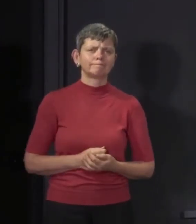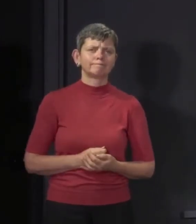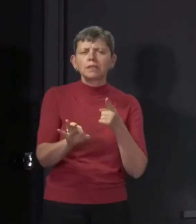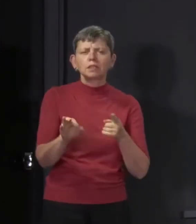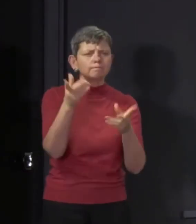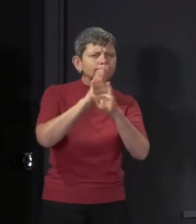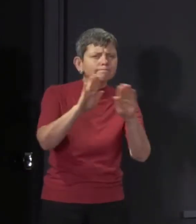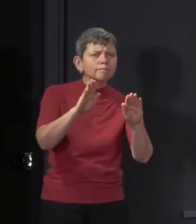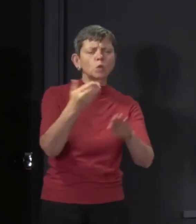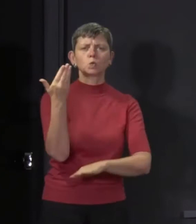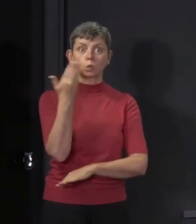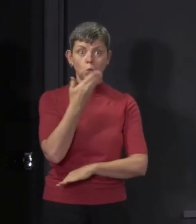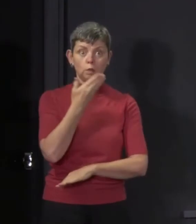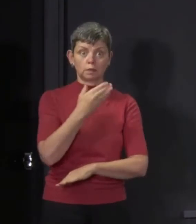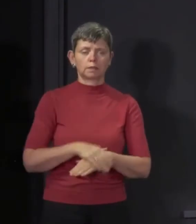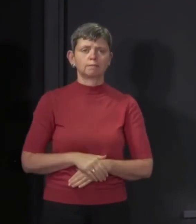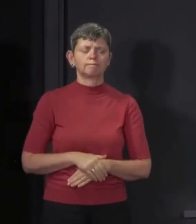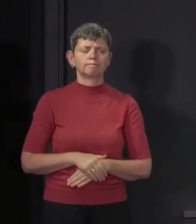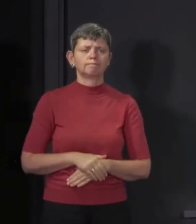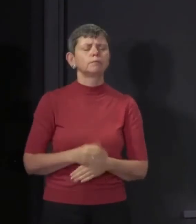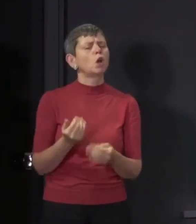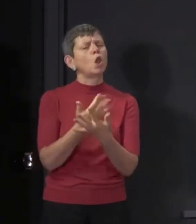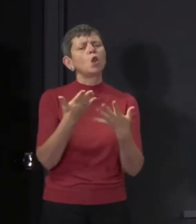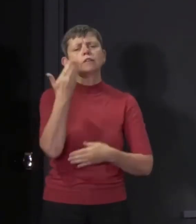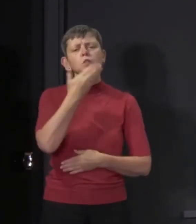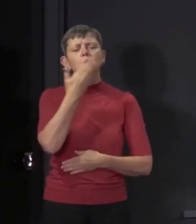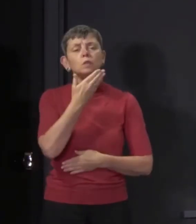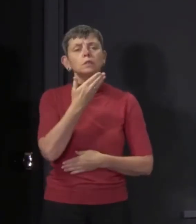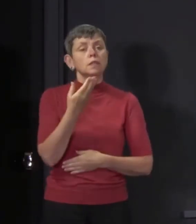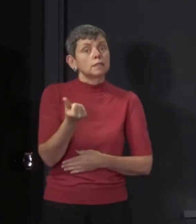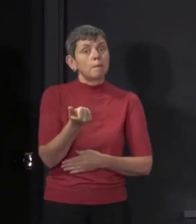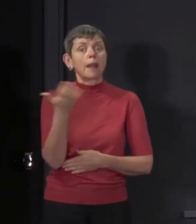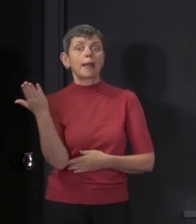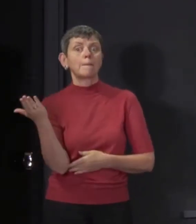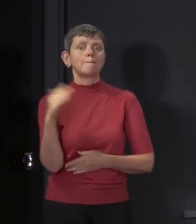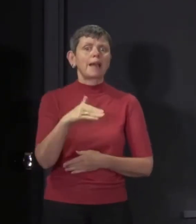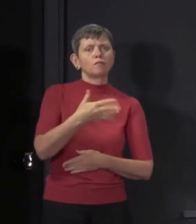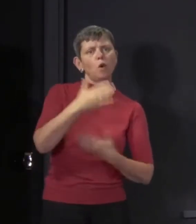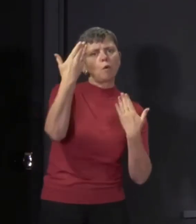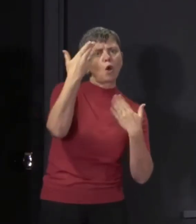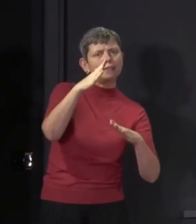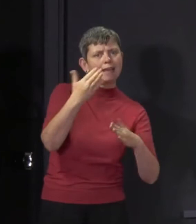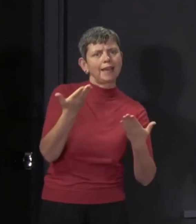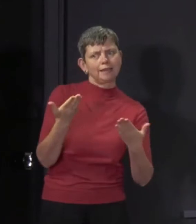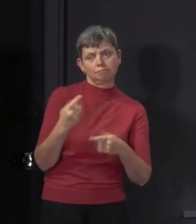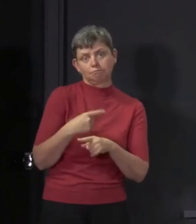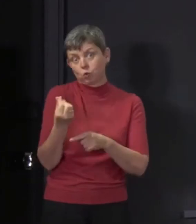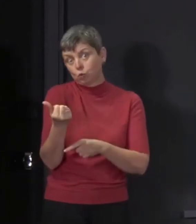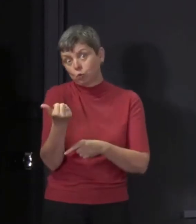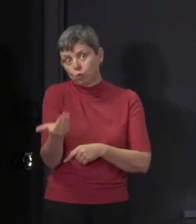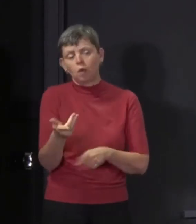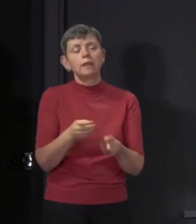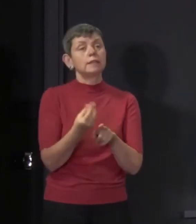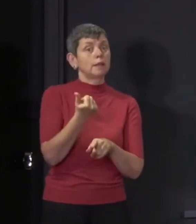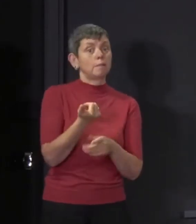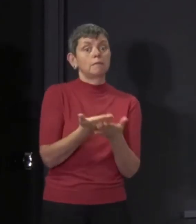bereaved. Obviously, many schools will soon be returning from the October break, while others are just now preparing